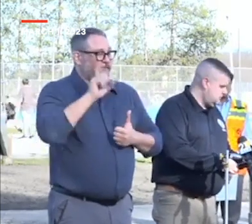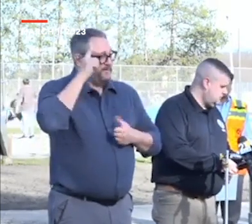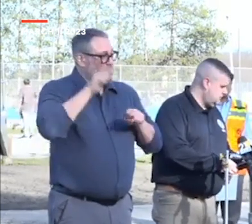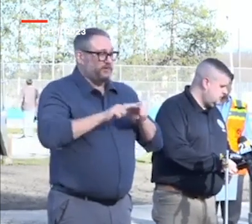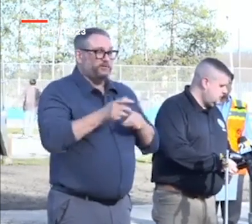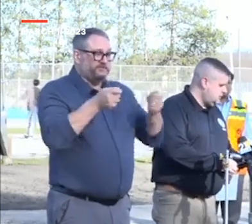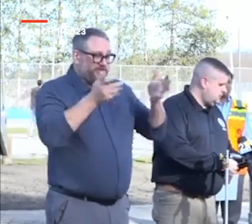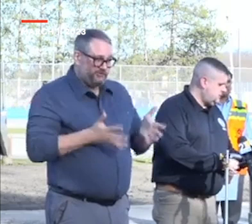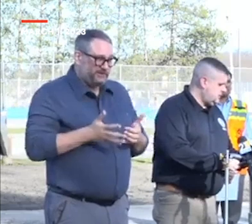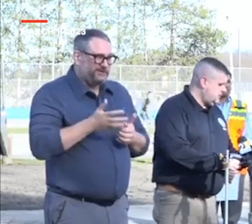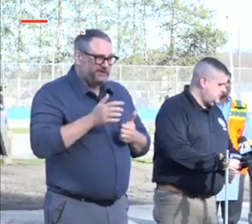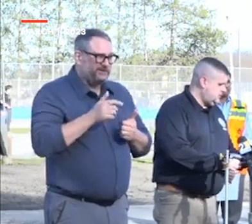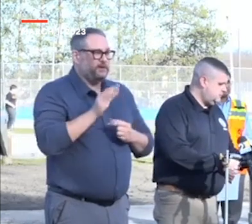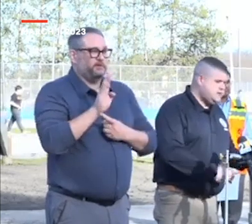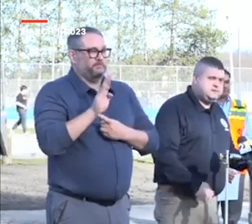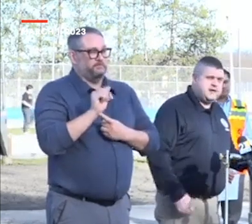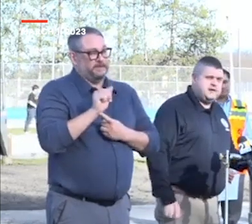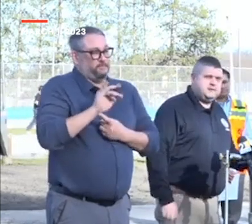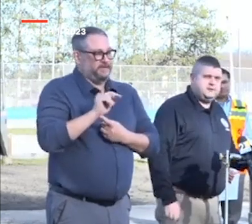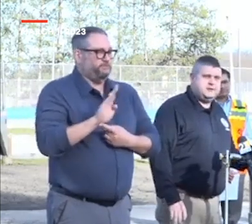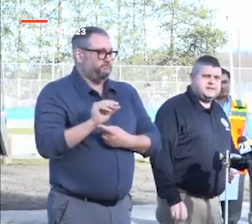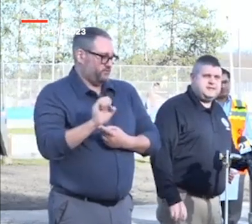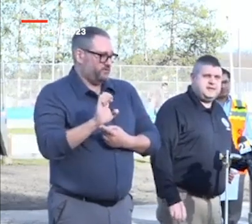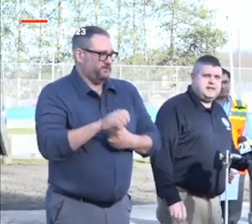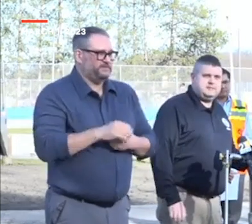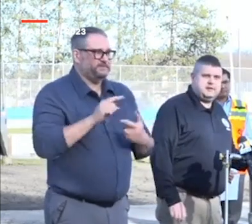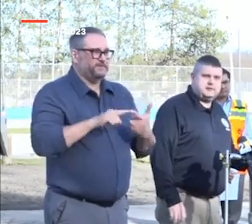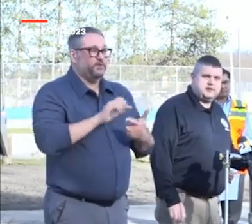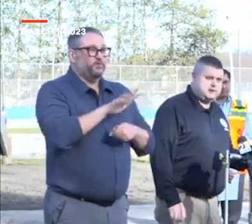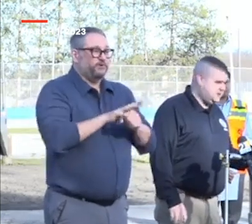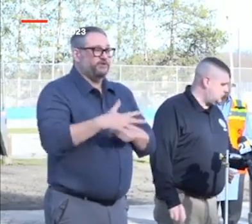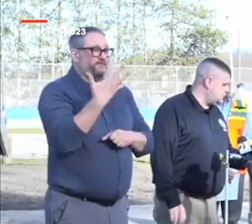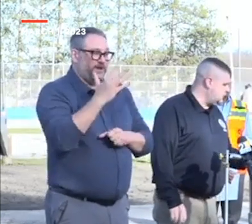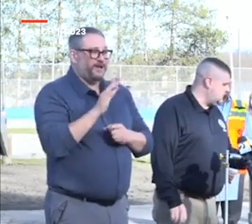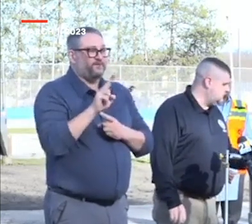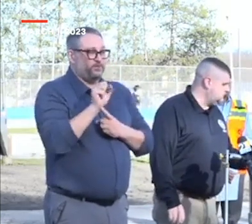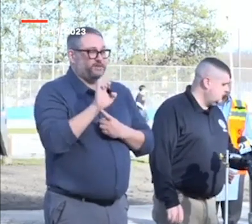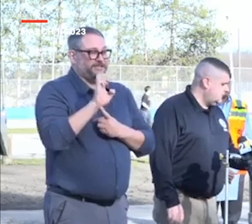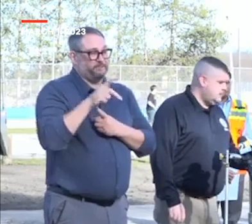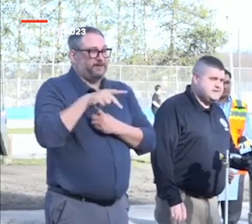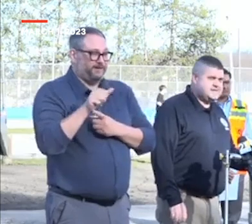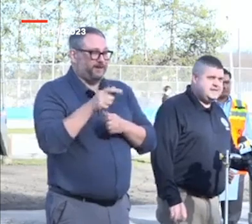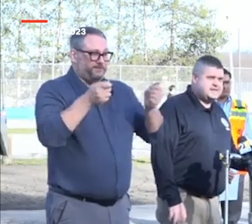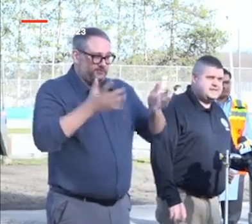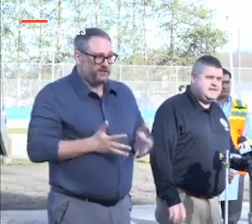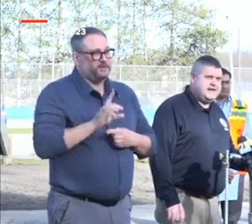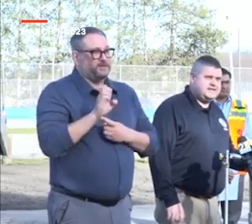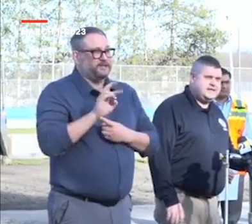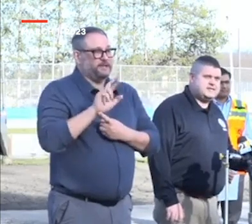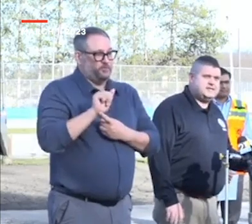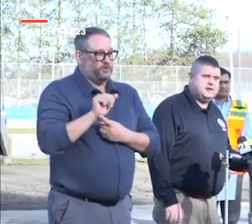Bose, the Region 5 U.S. EPA Administrator Deborah Shore,